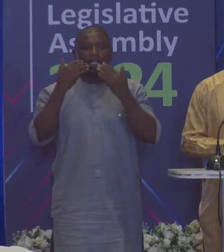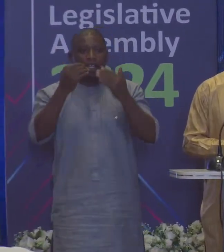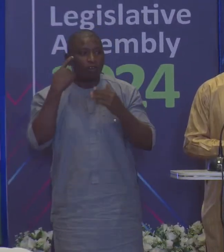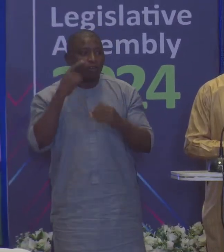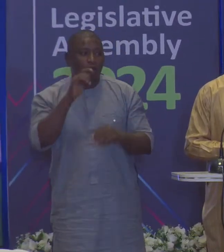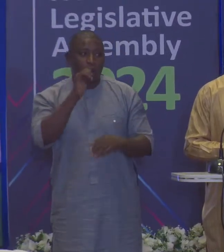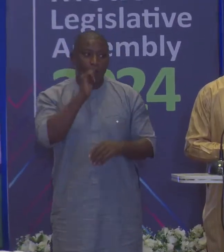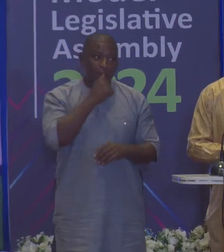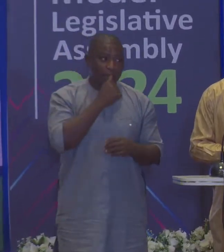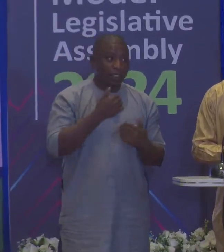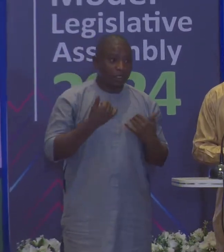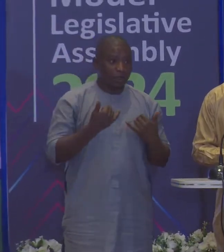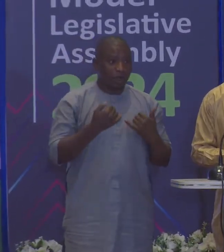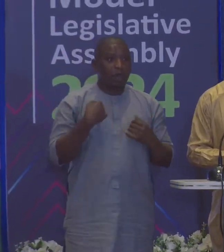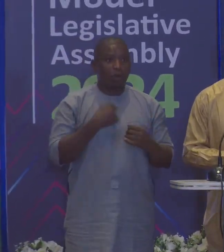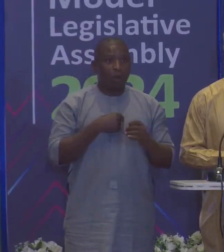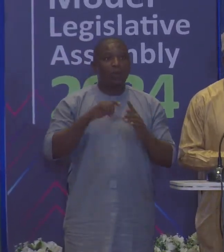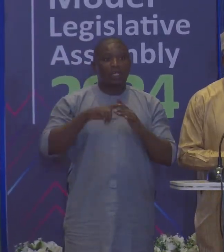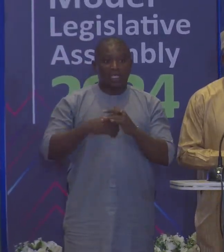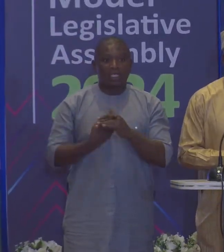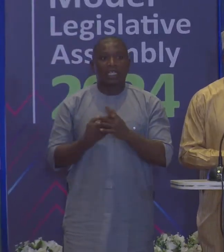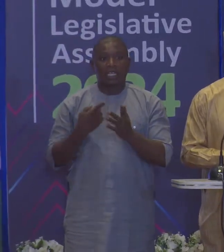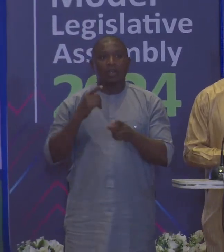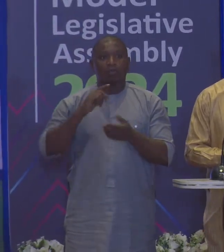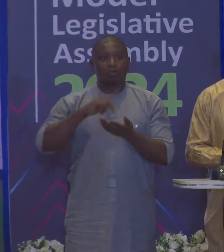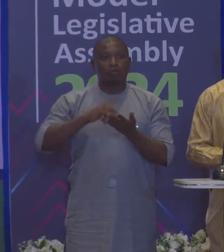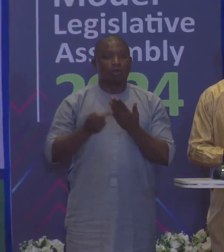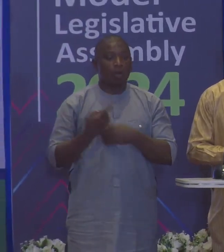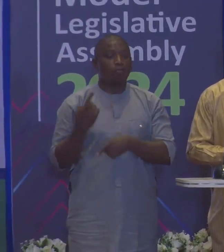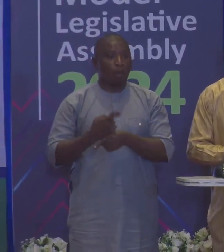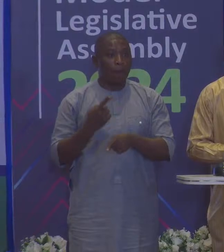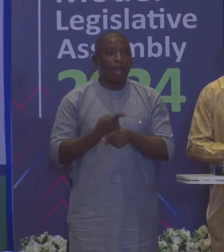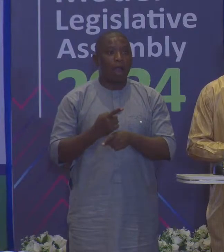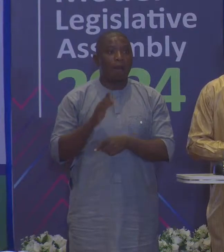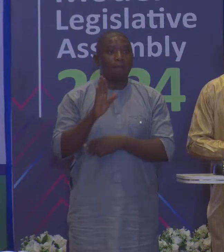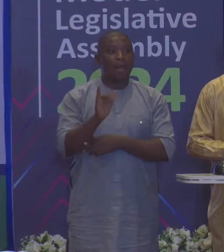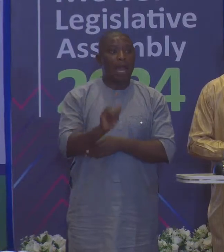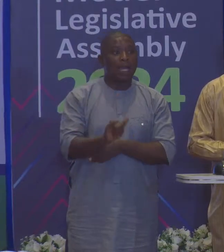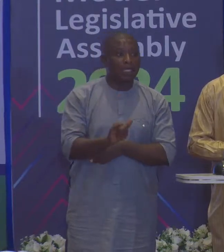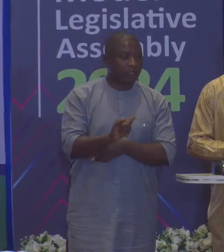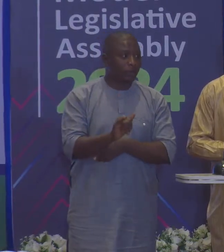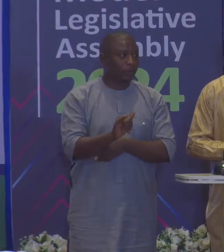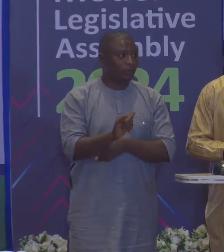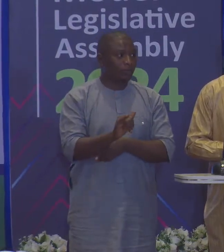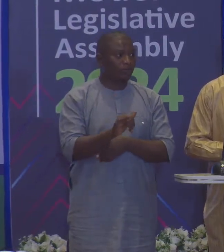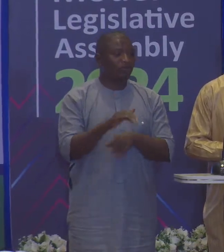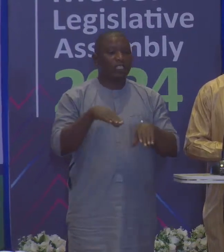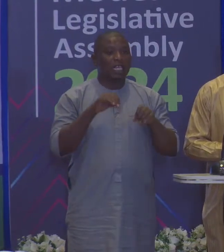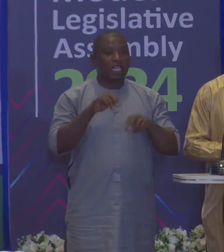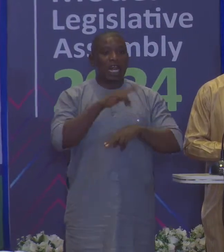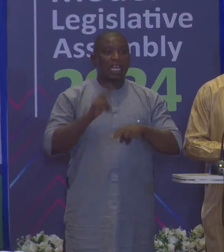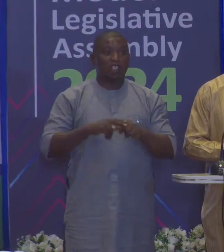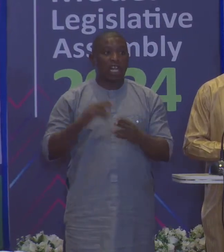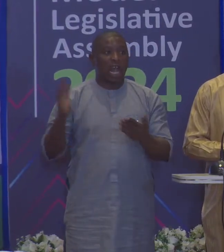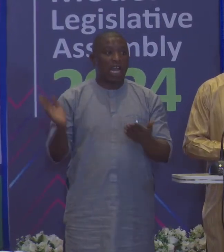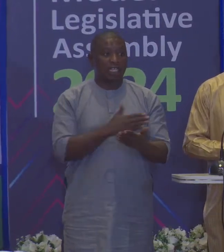In a moment, we will kickstart the event proper by taking the national anthem.